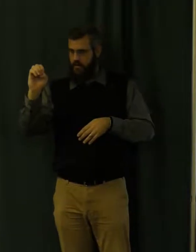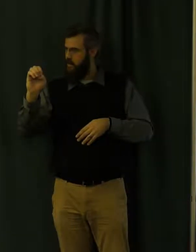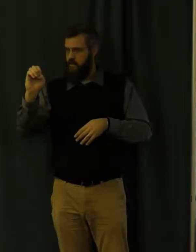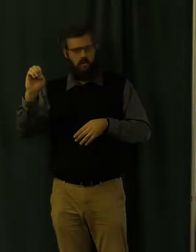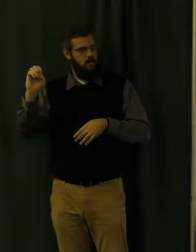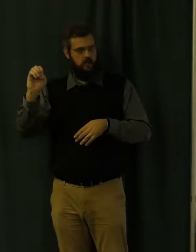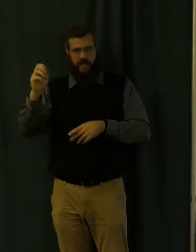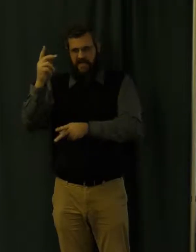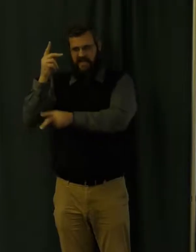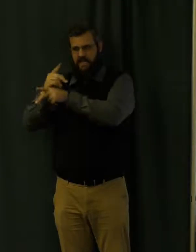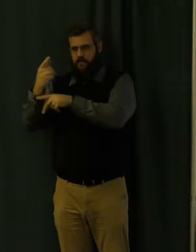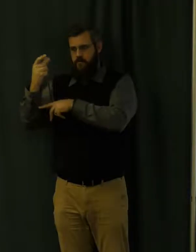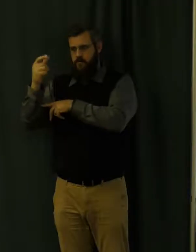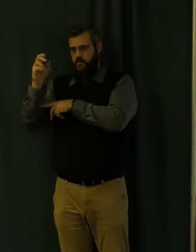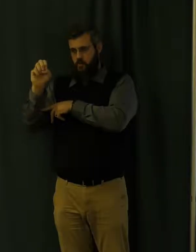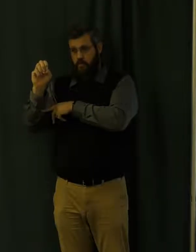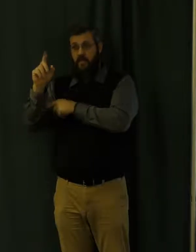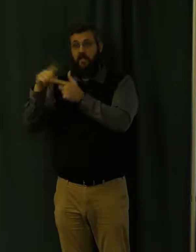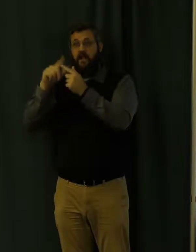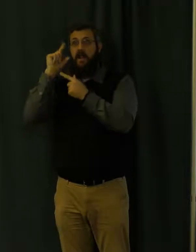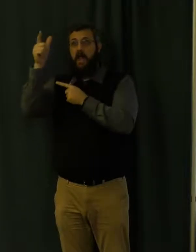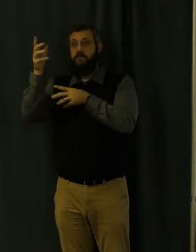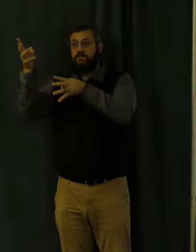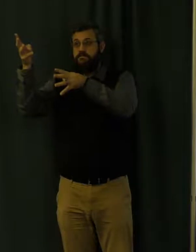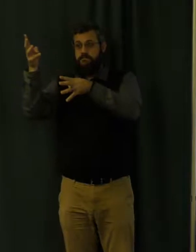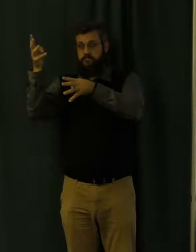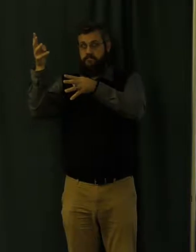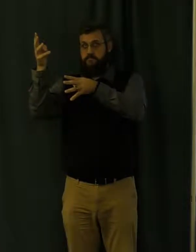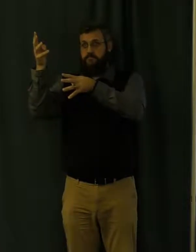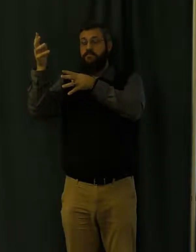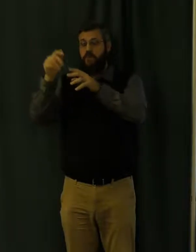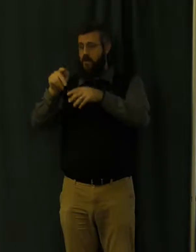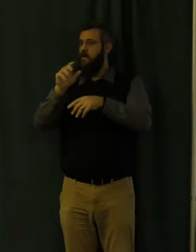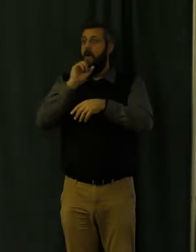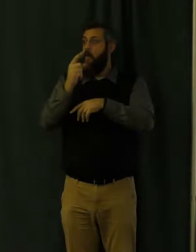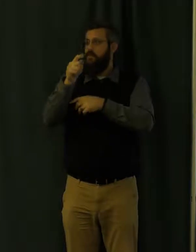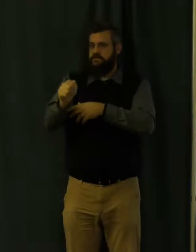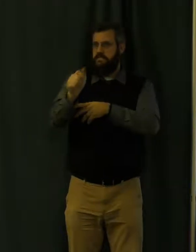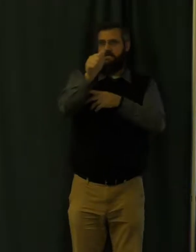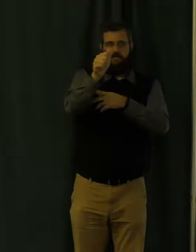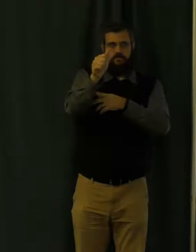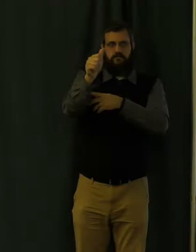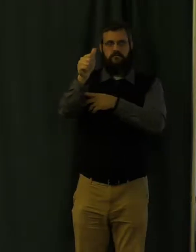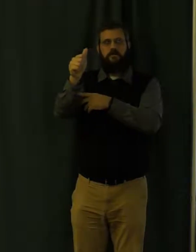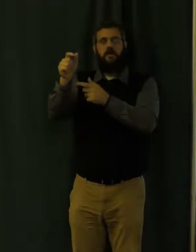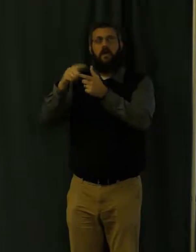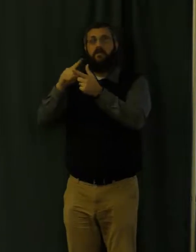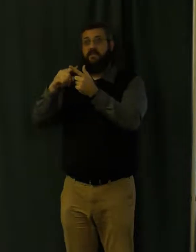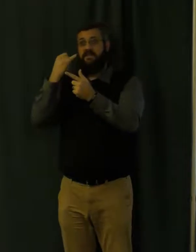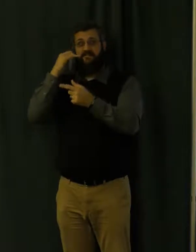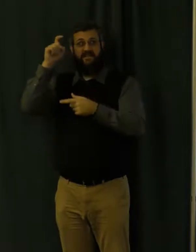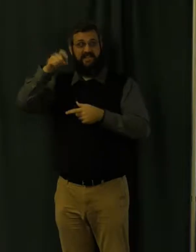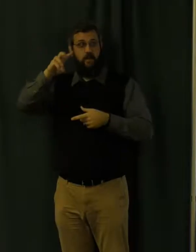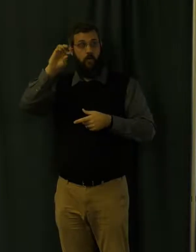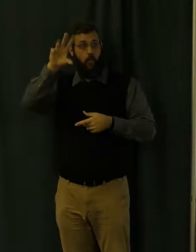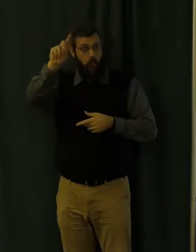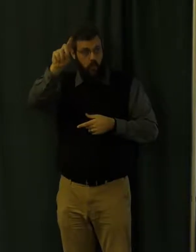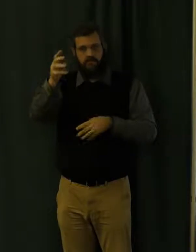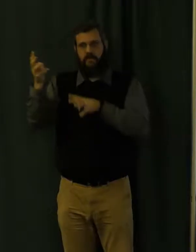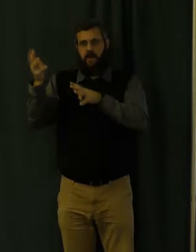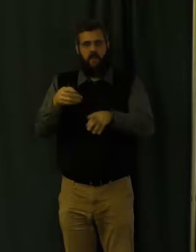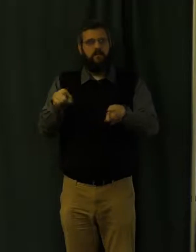changes to it, just keep the Google version, download the original, or delete the original. You can always download that one as